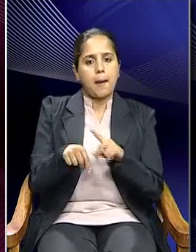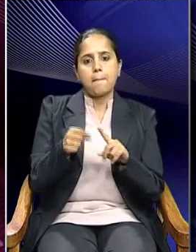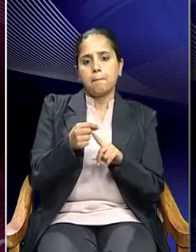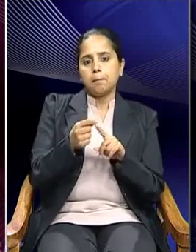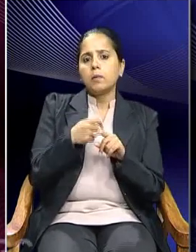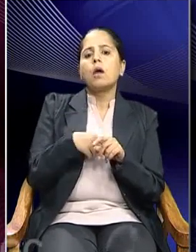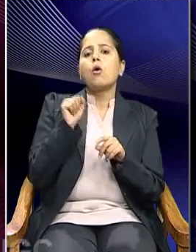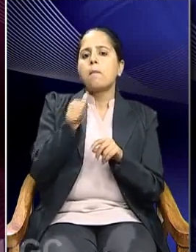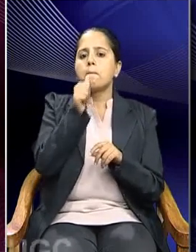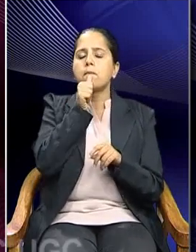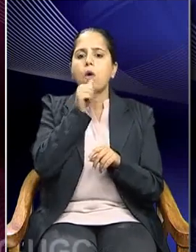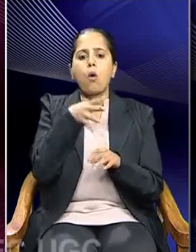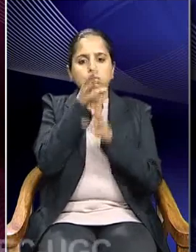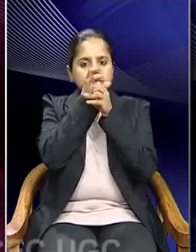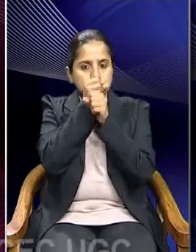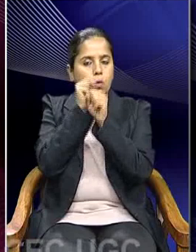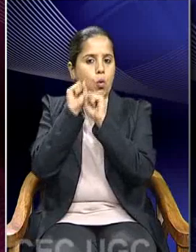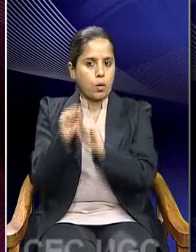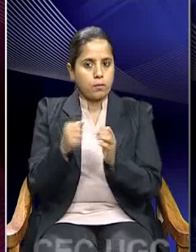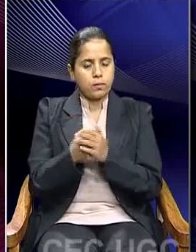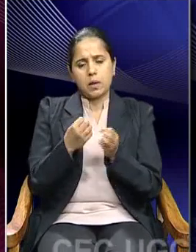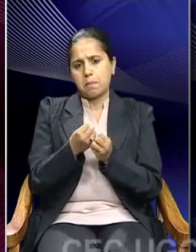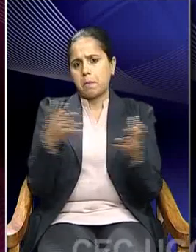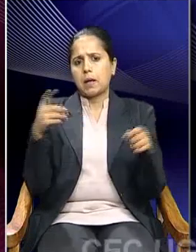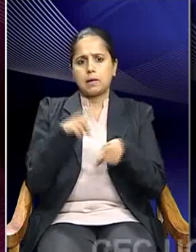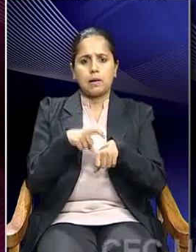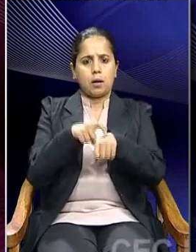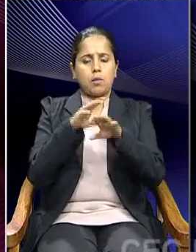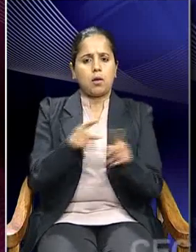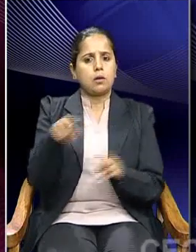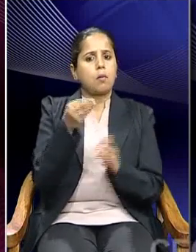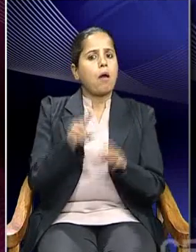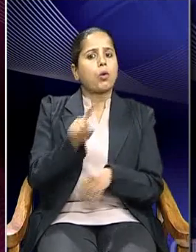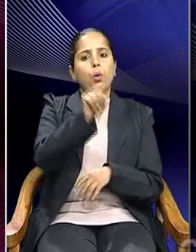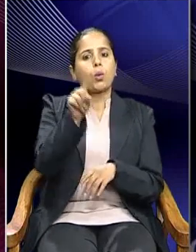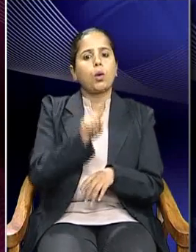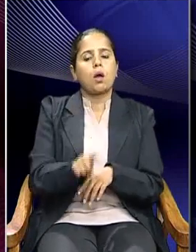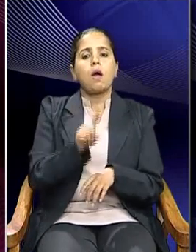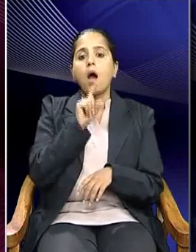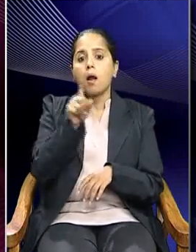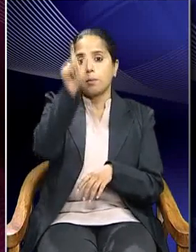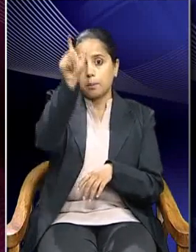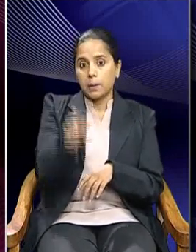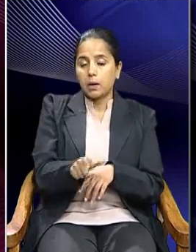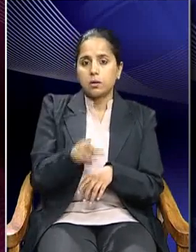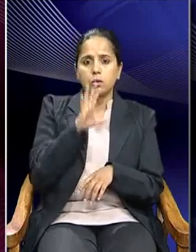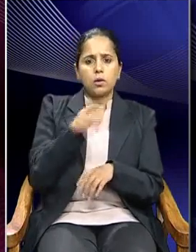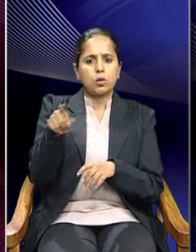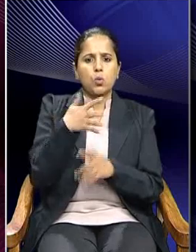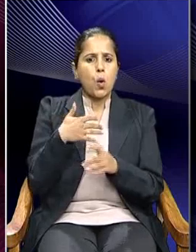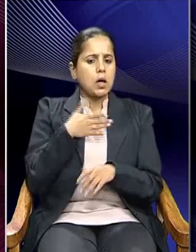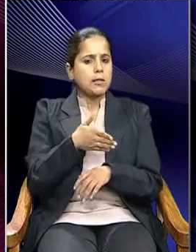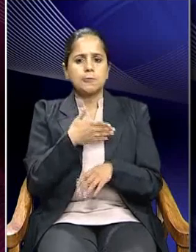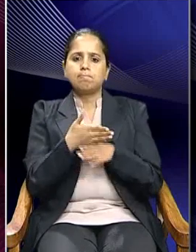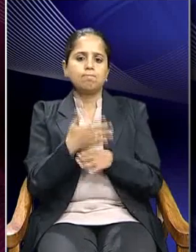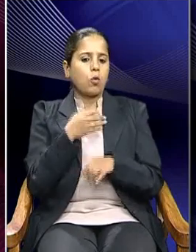and confidentiality. Many a time there are certain questions that an individual does not want to